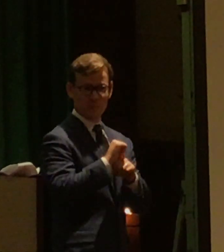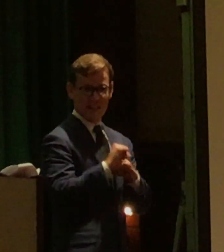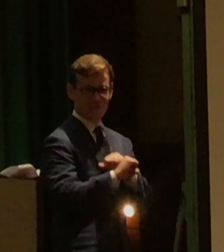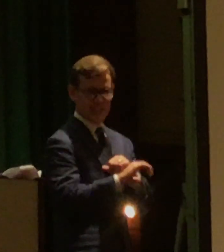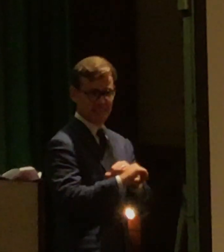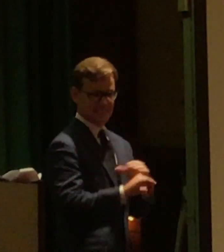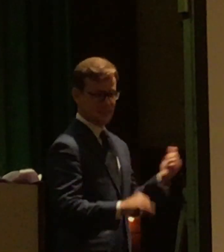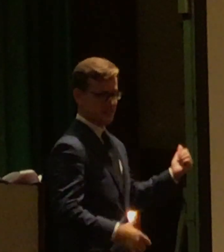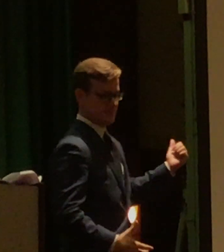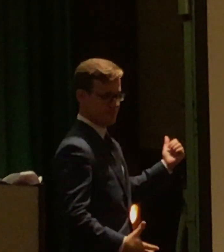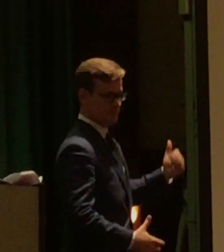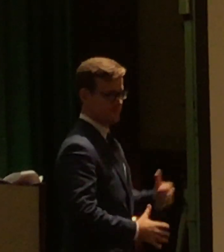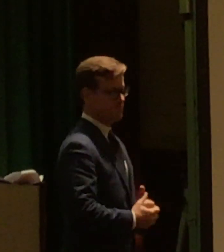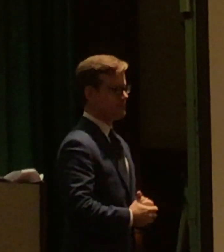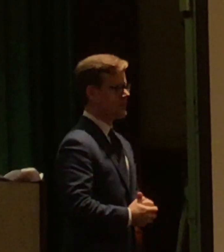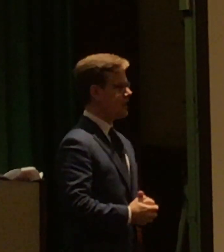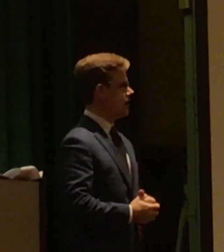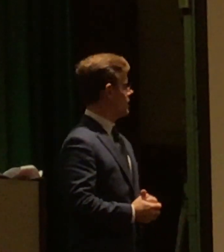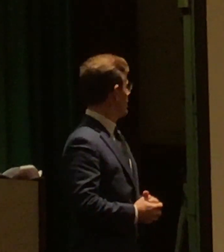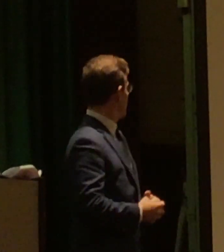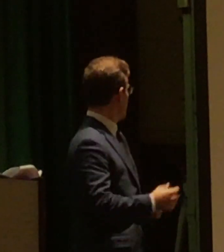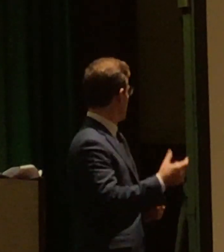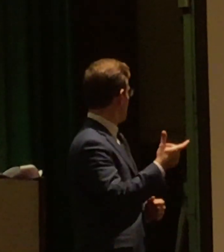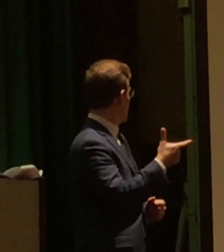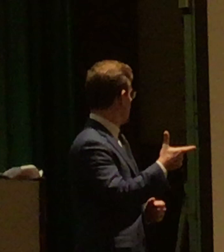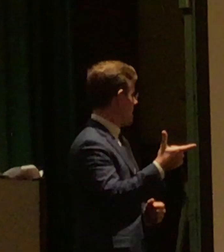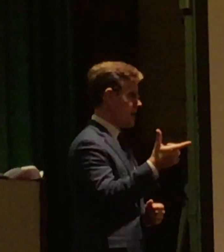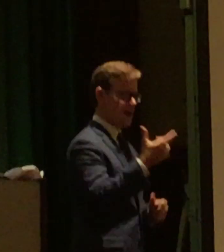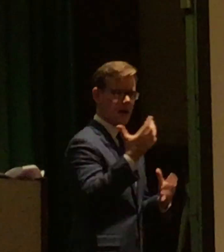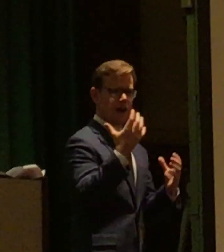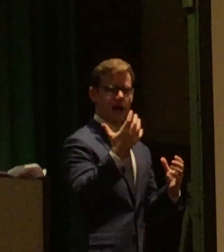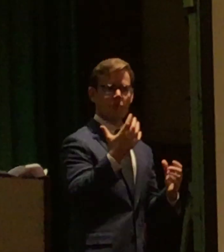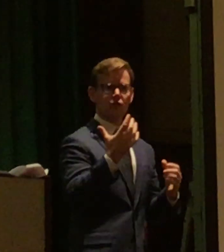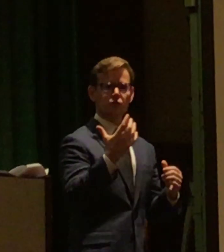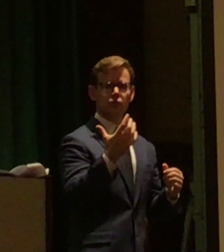There you have it. The Department of Defense actually promotes this information.